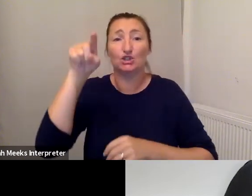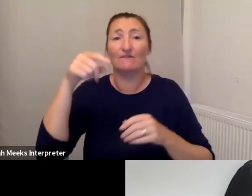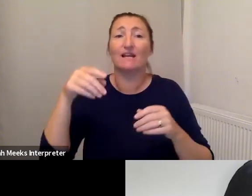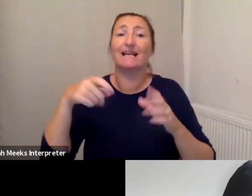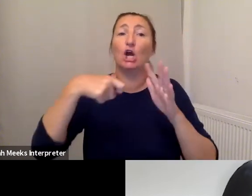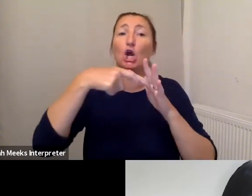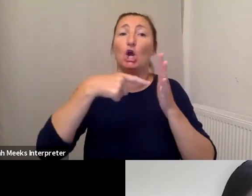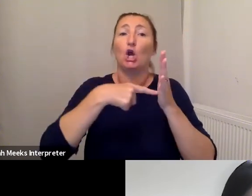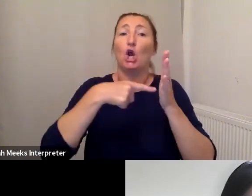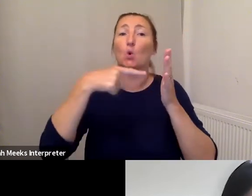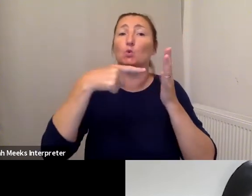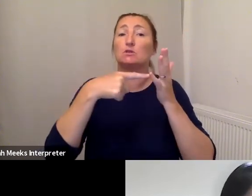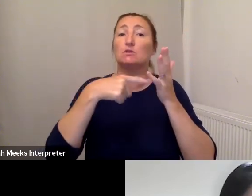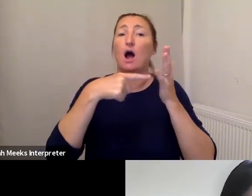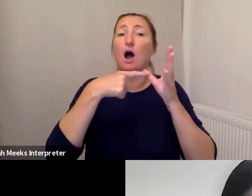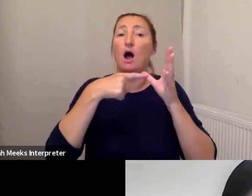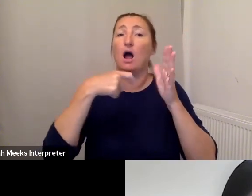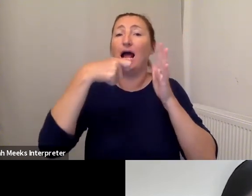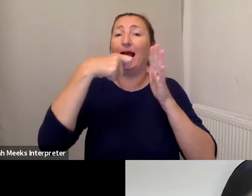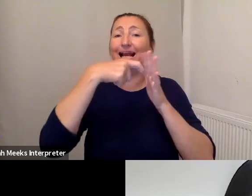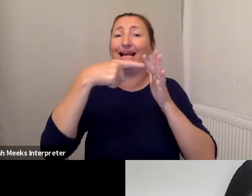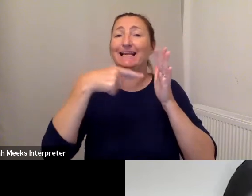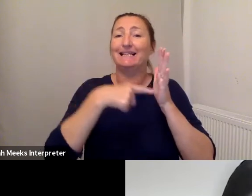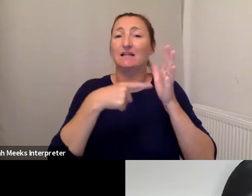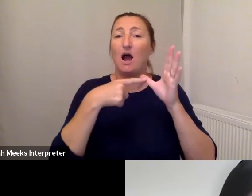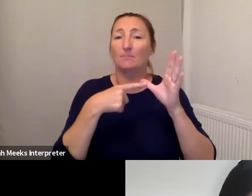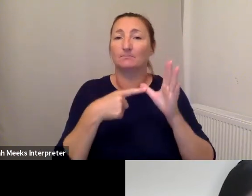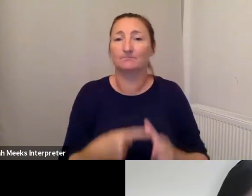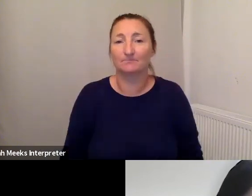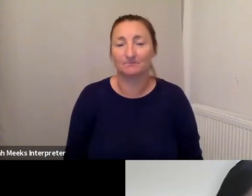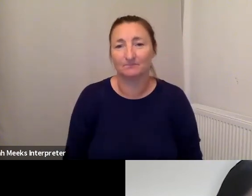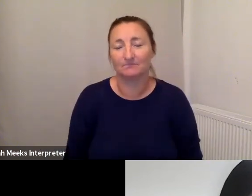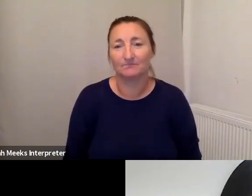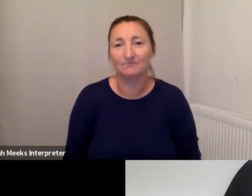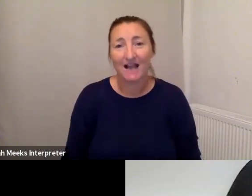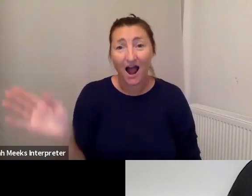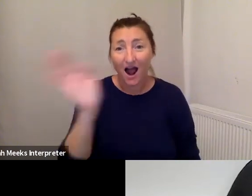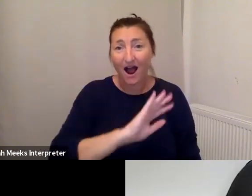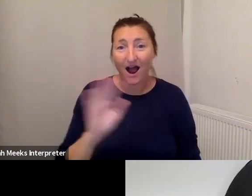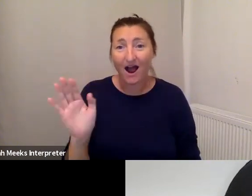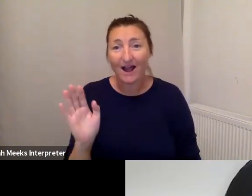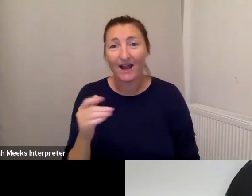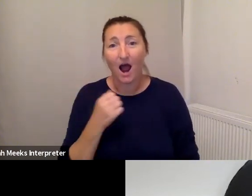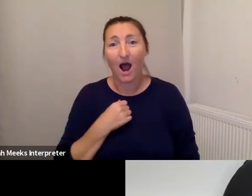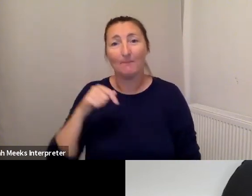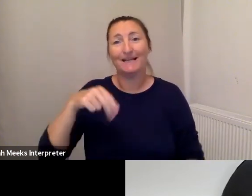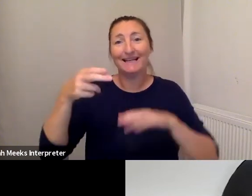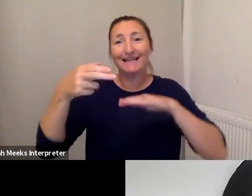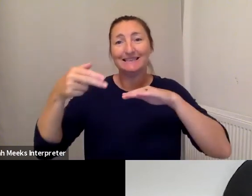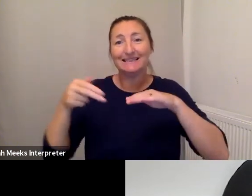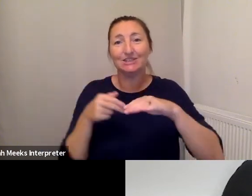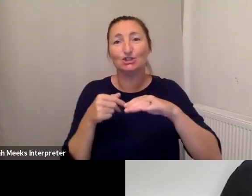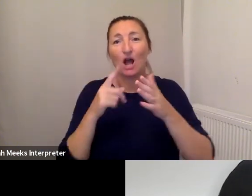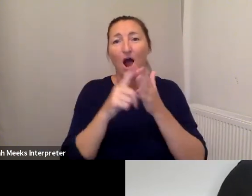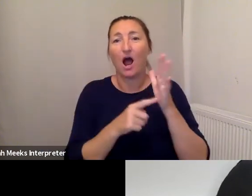Thank you, Professor Asha. Hello, everyone. Good evening. Joining you here from Jakarta, I'm Asira Nitya from